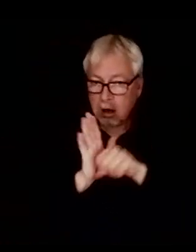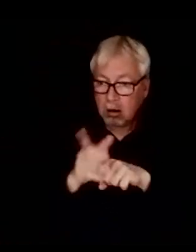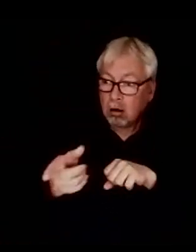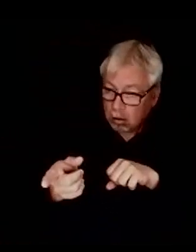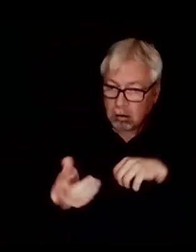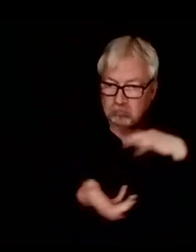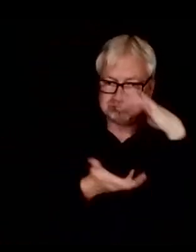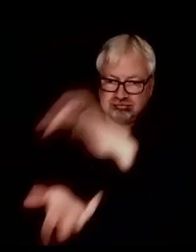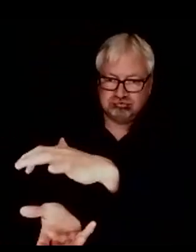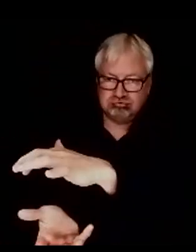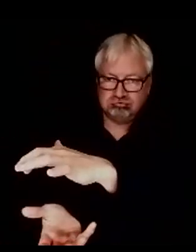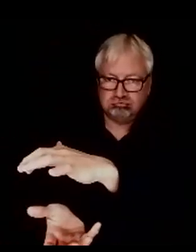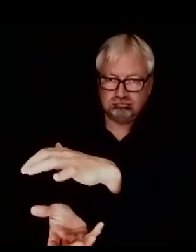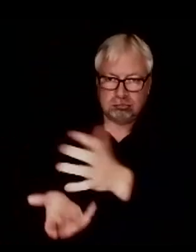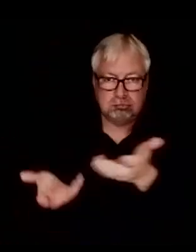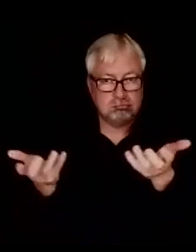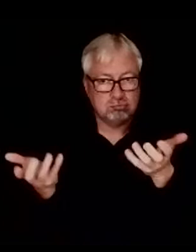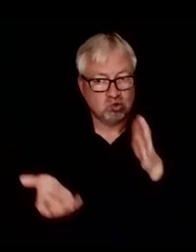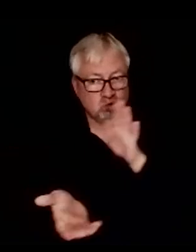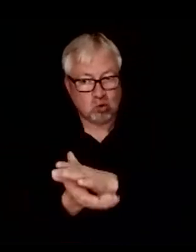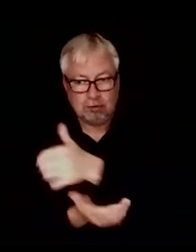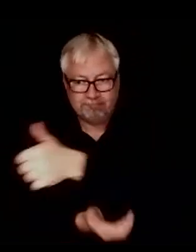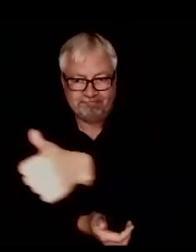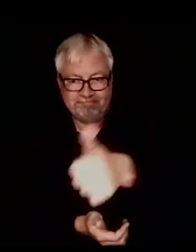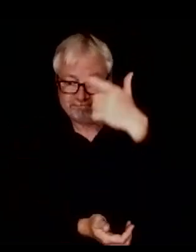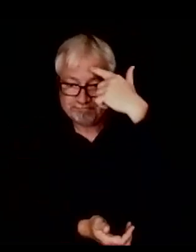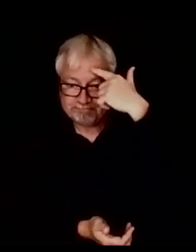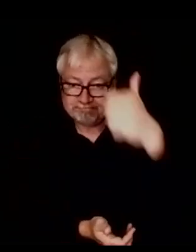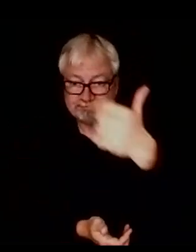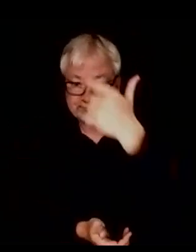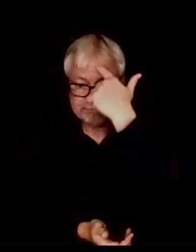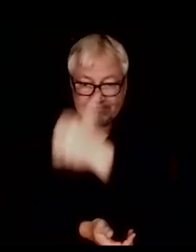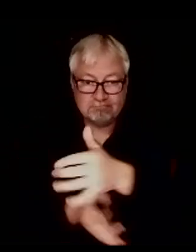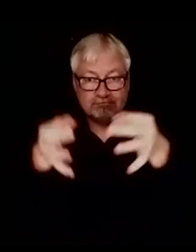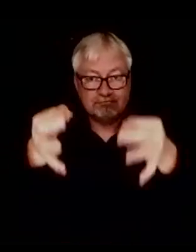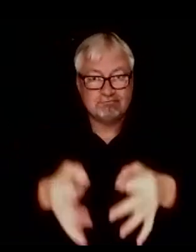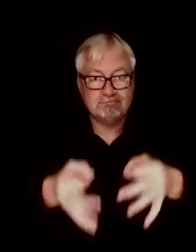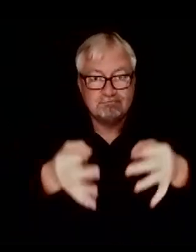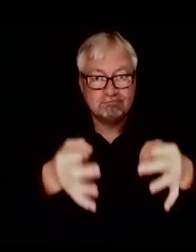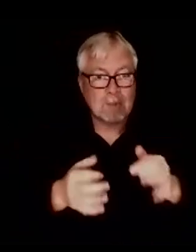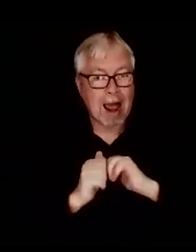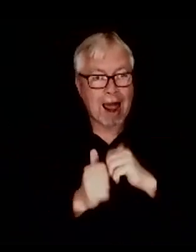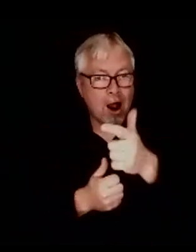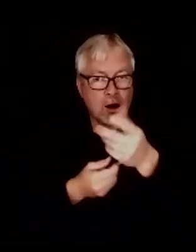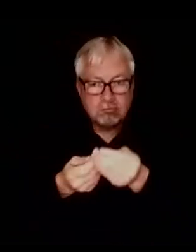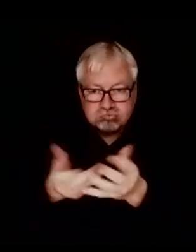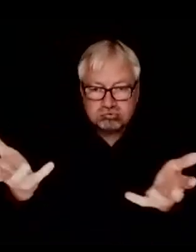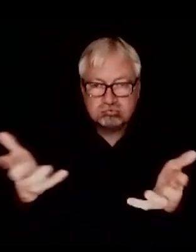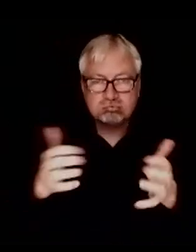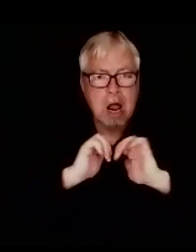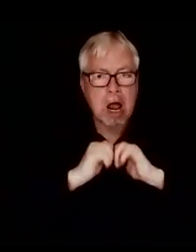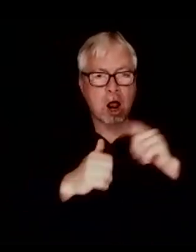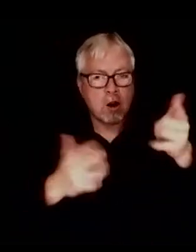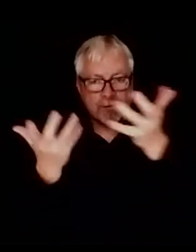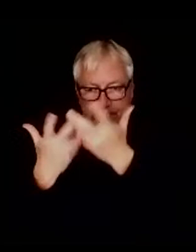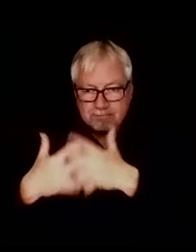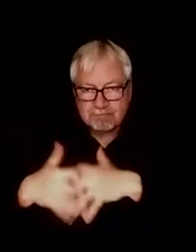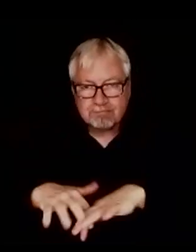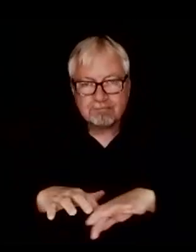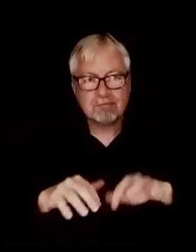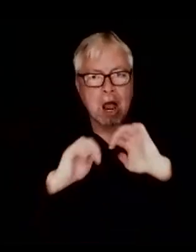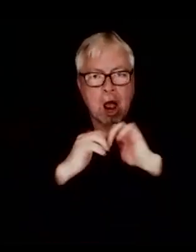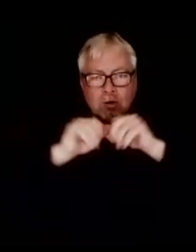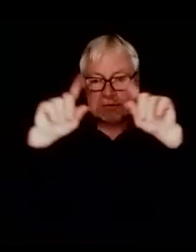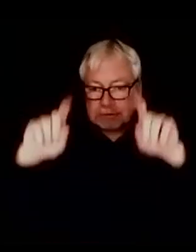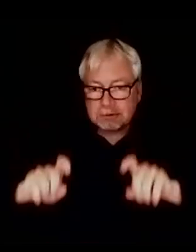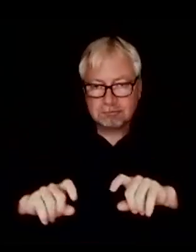to operationalize this is really up to that district and how they see it working best. This is